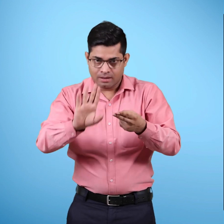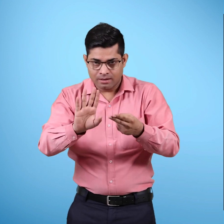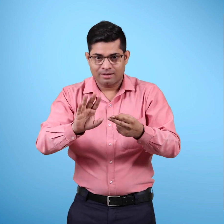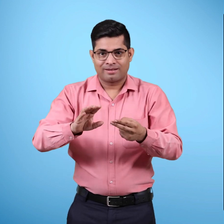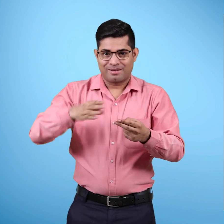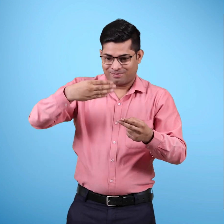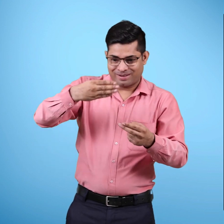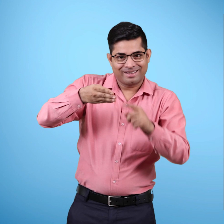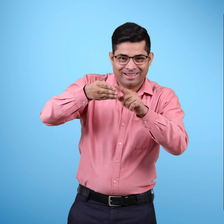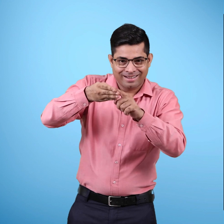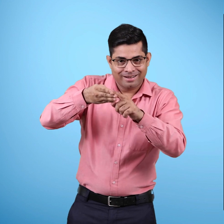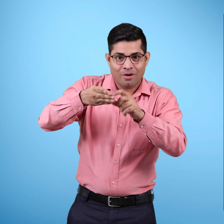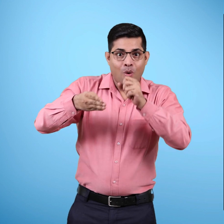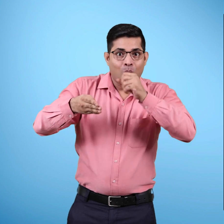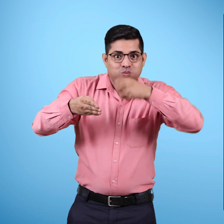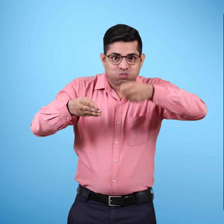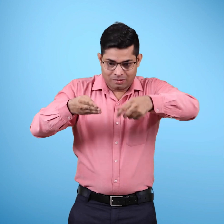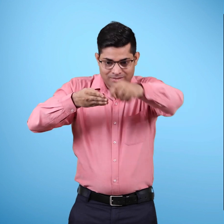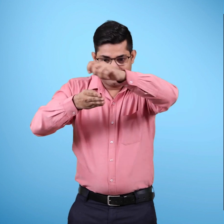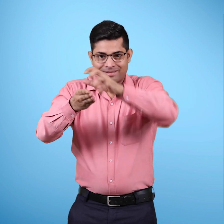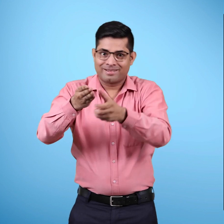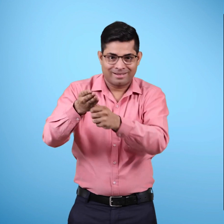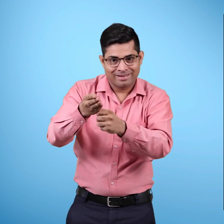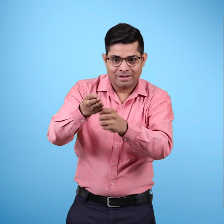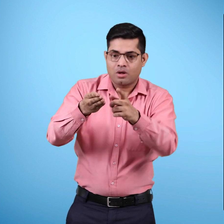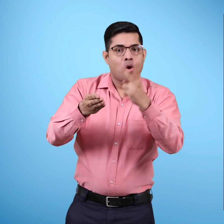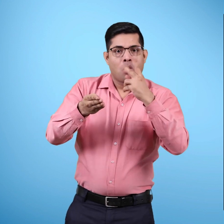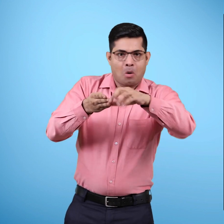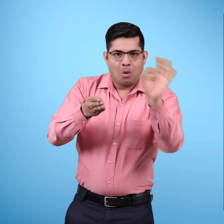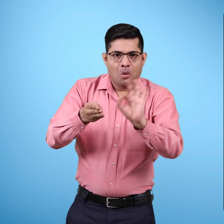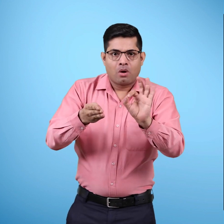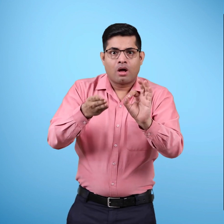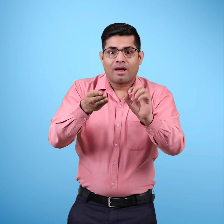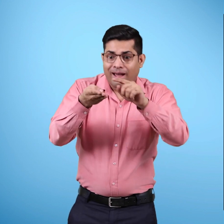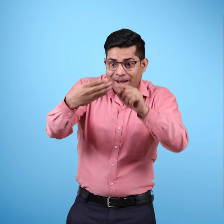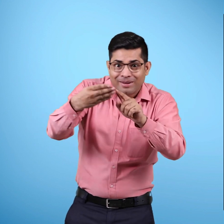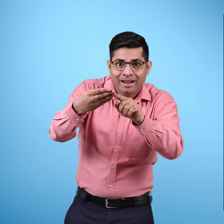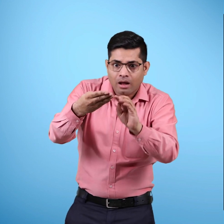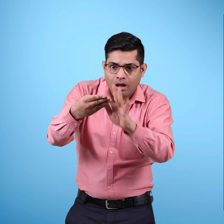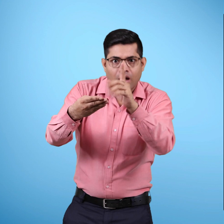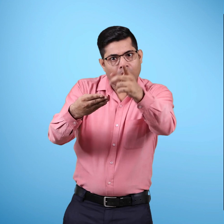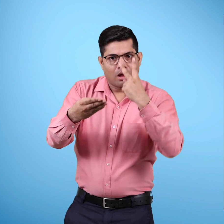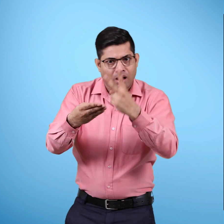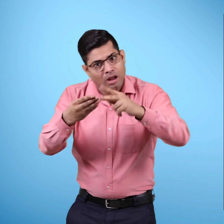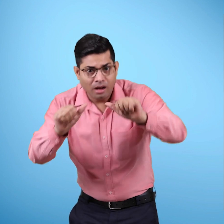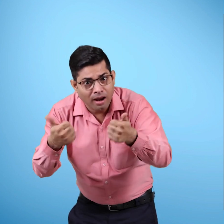Would we have seen the water evaporate if we had not tied a polythene cover?